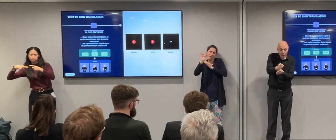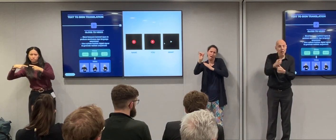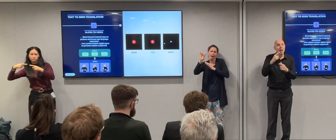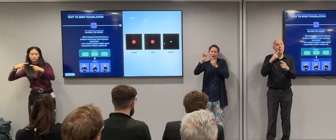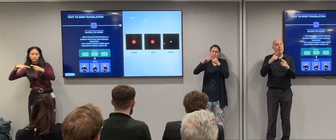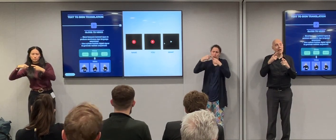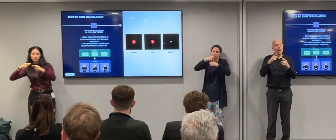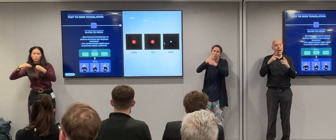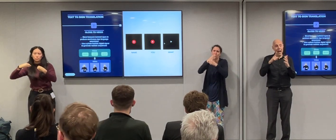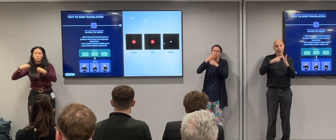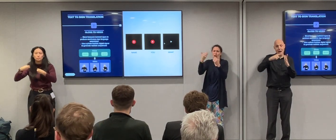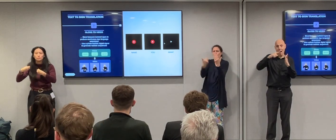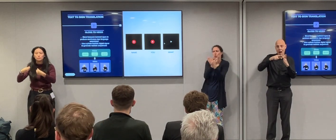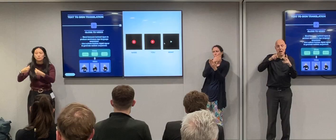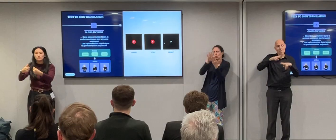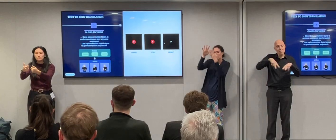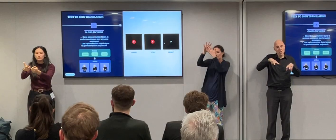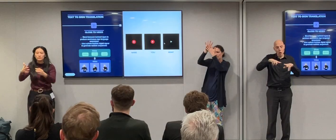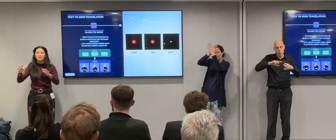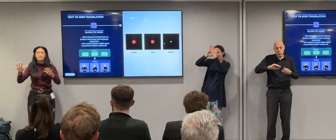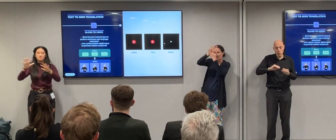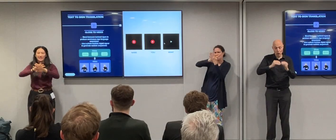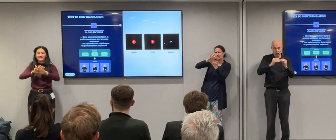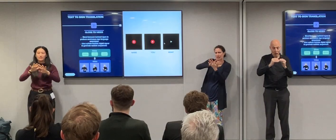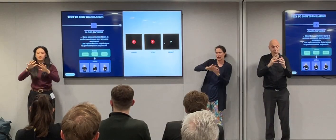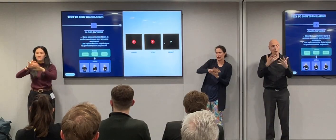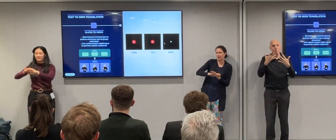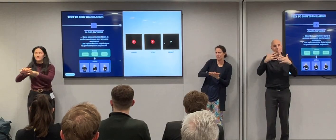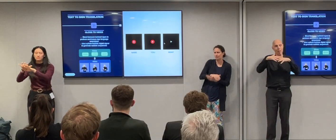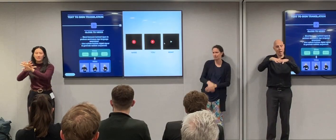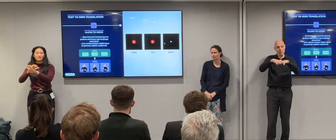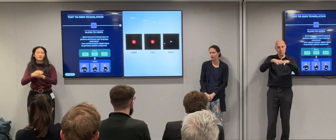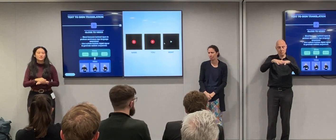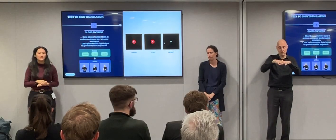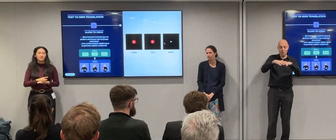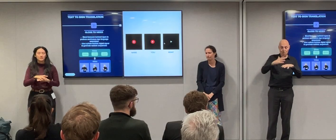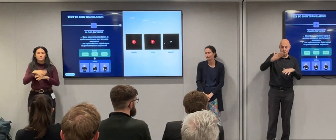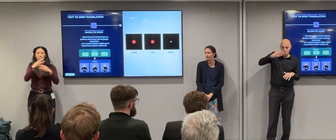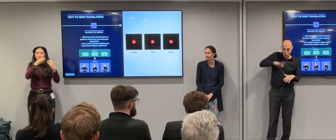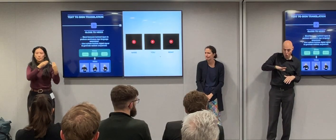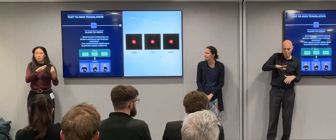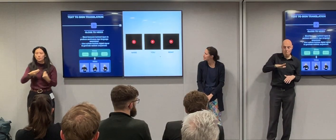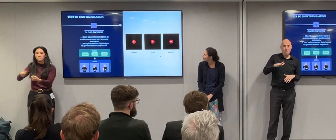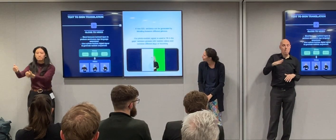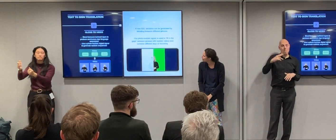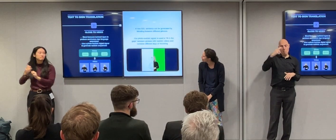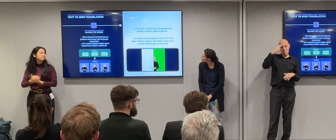of generate a new blending from one gloss to the next gloss.